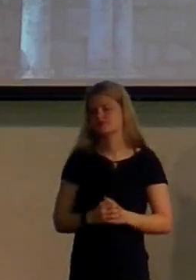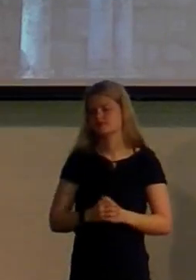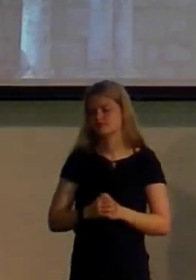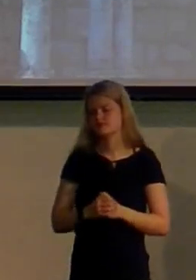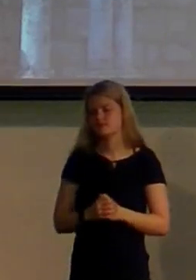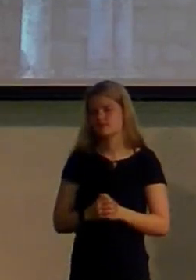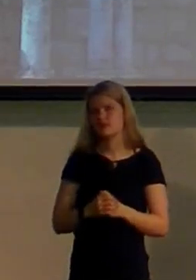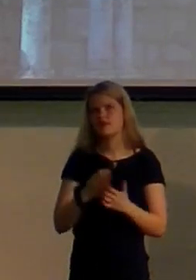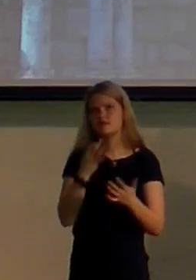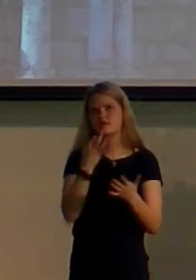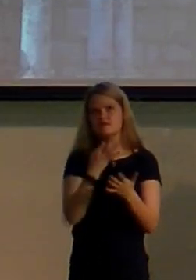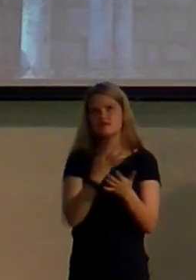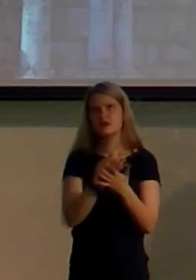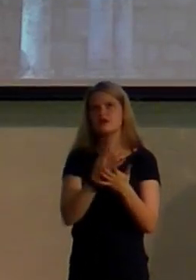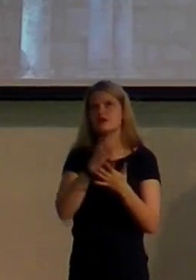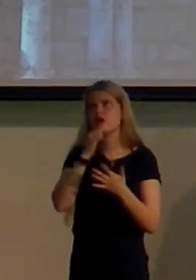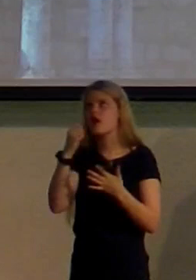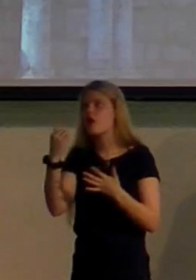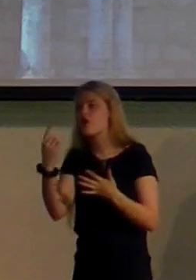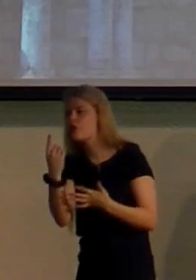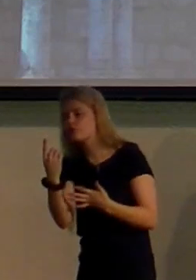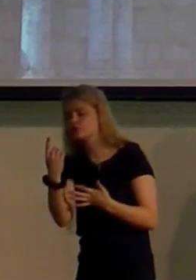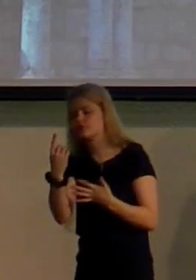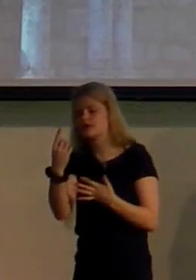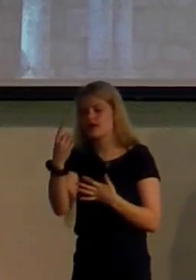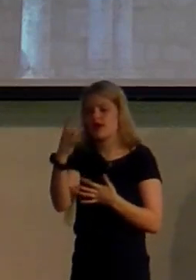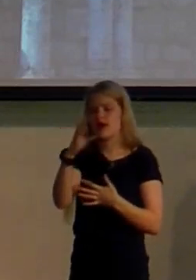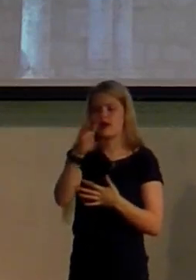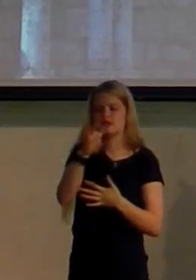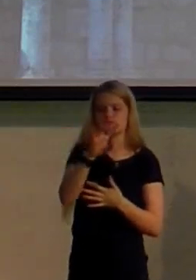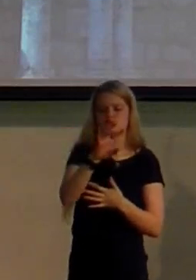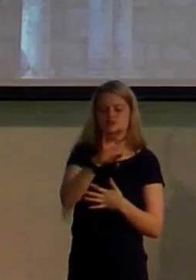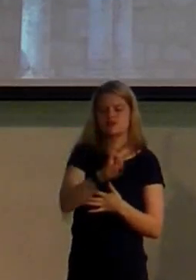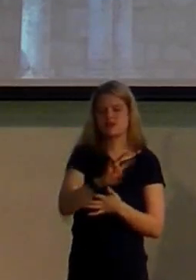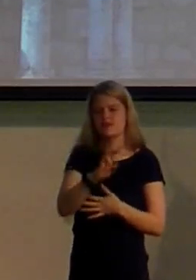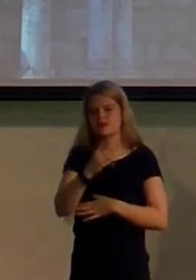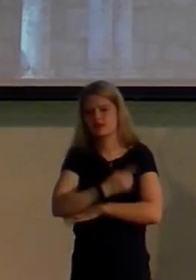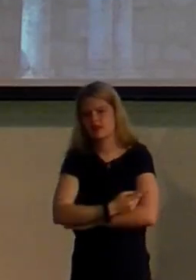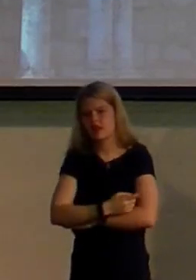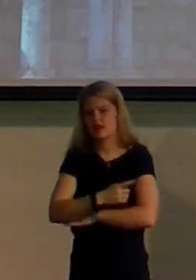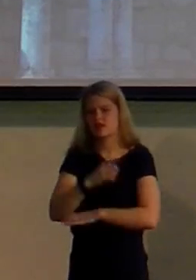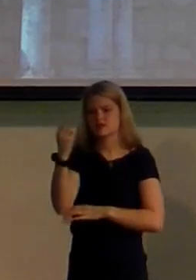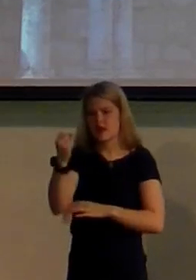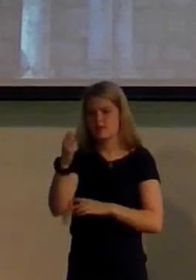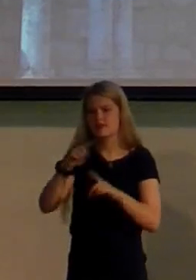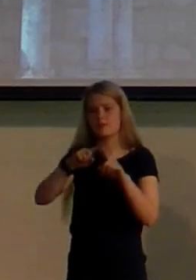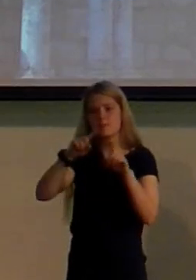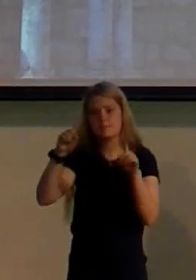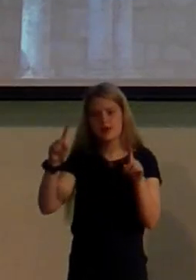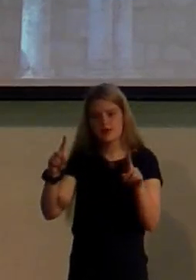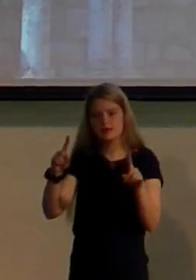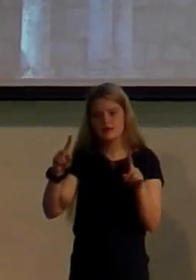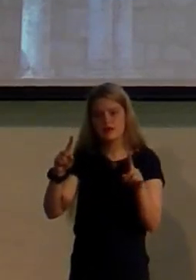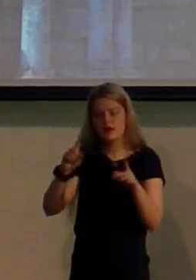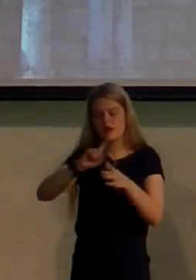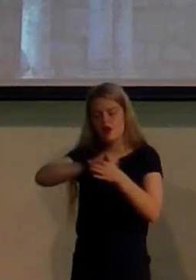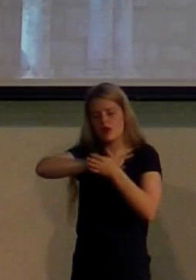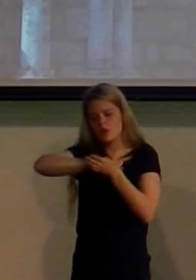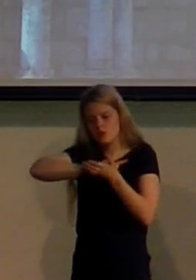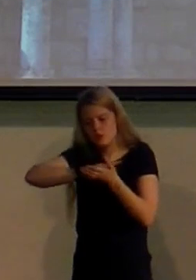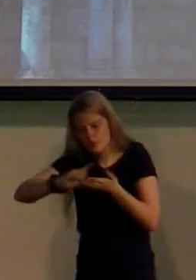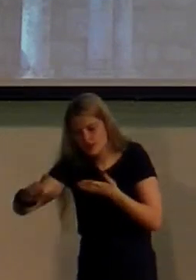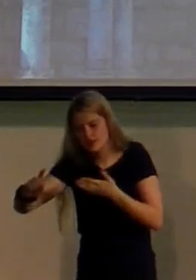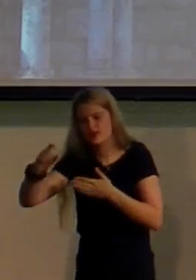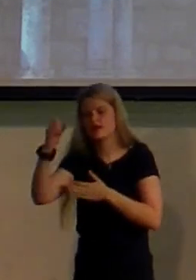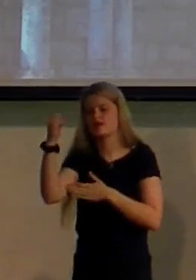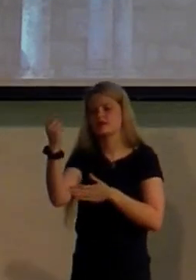In fact, not only is there a seventh-day Sabbath, there was a week of Sabbath.